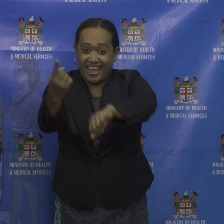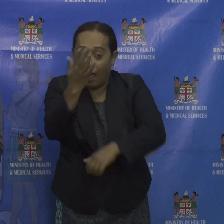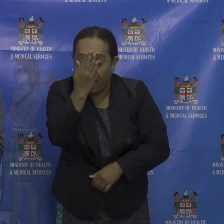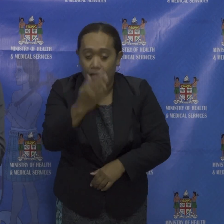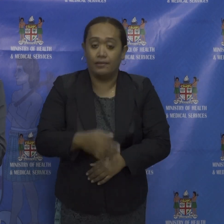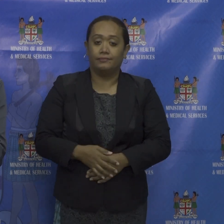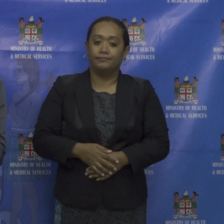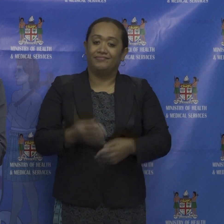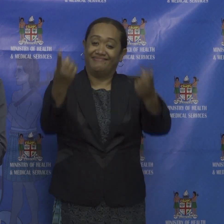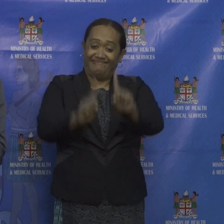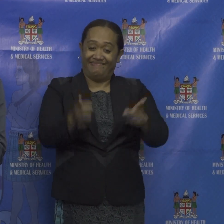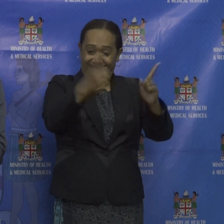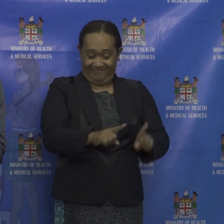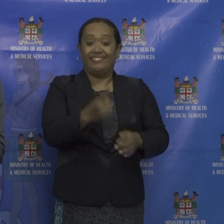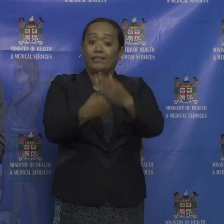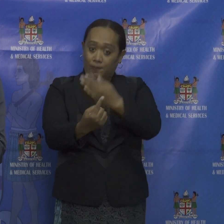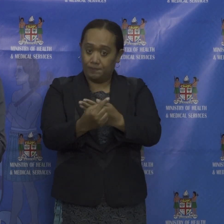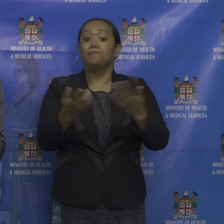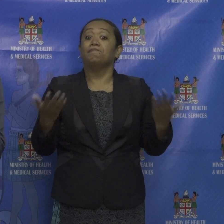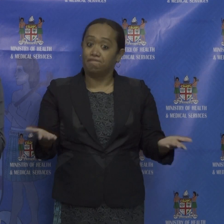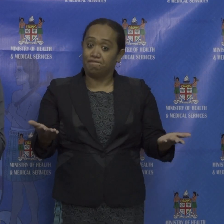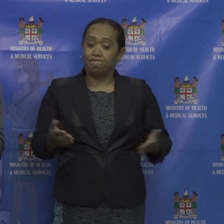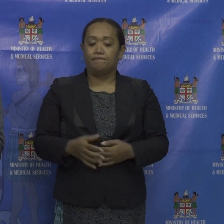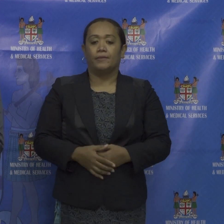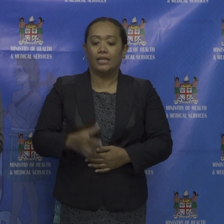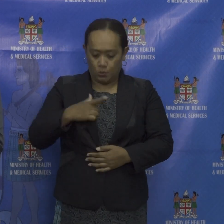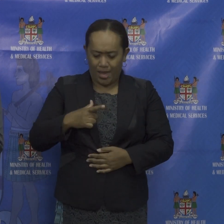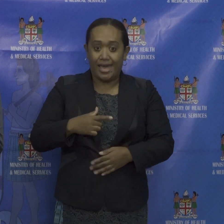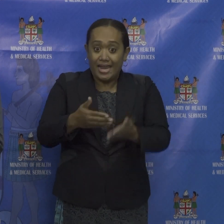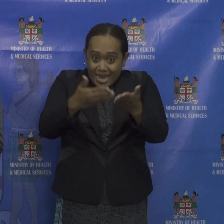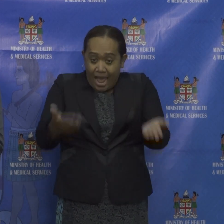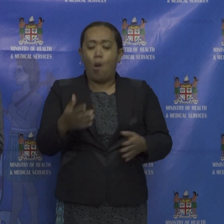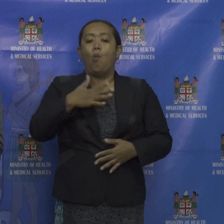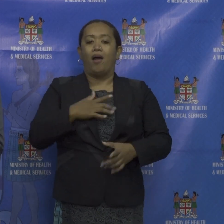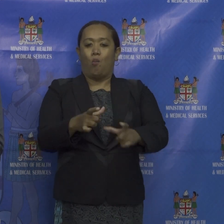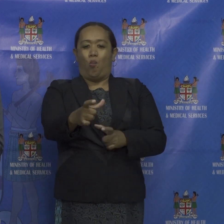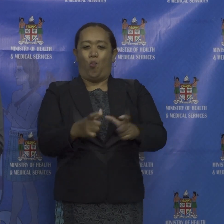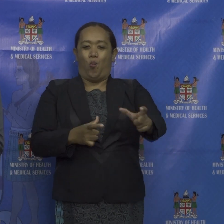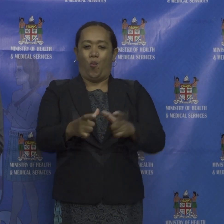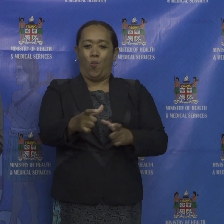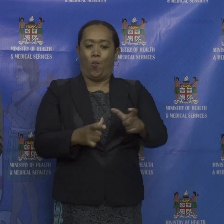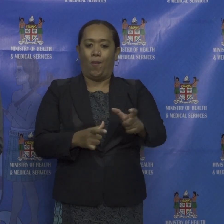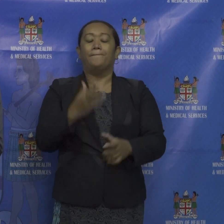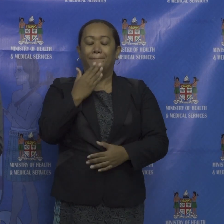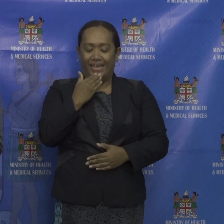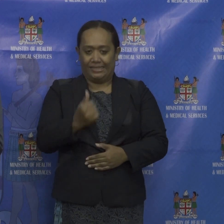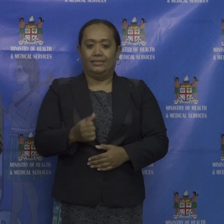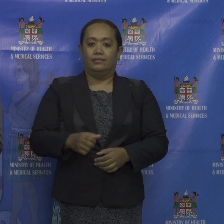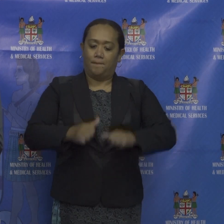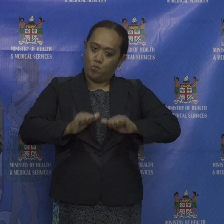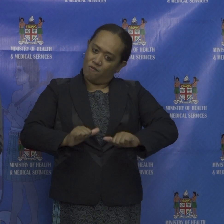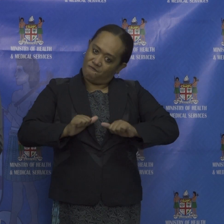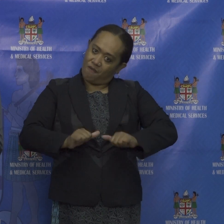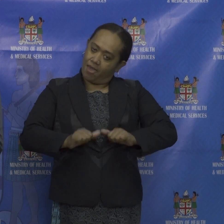a great deal of human suffering. We still have a chance to stop that from happening. I have detailed the steps